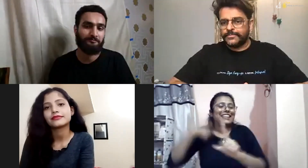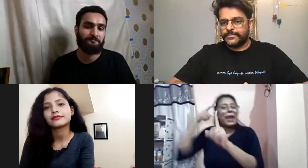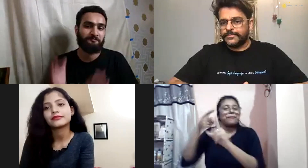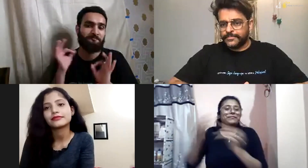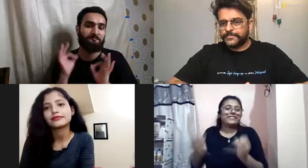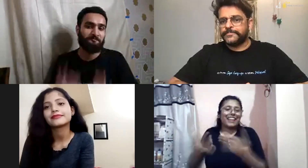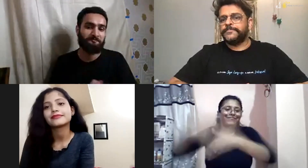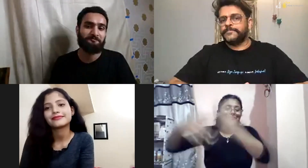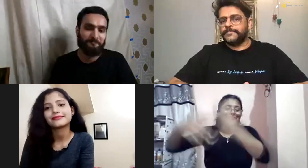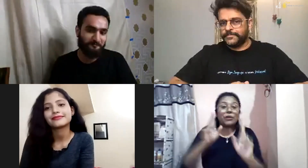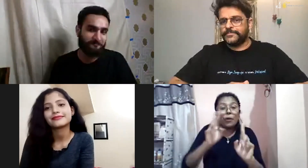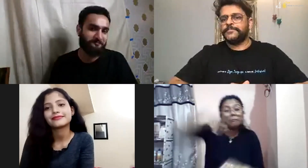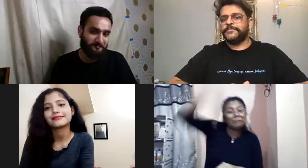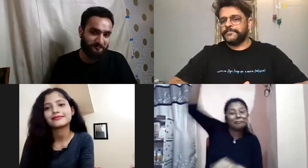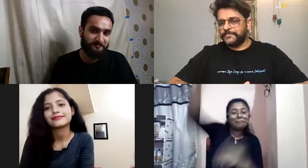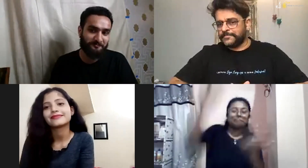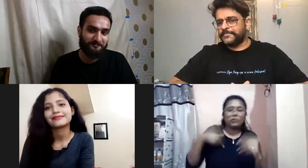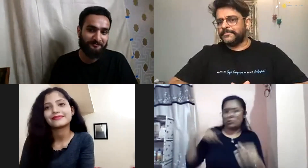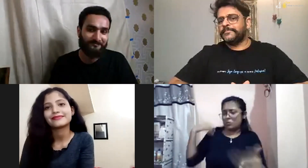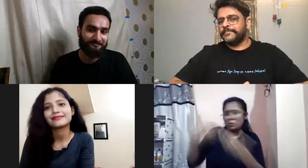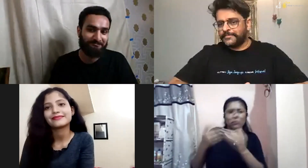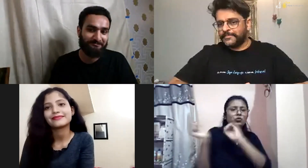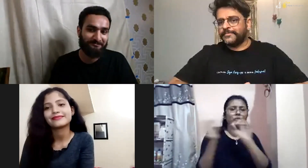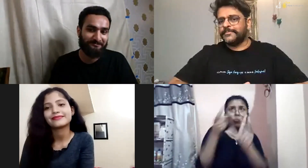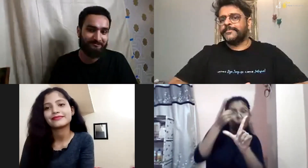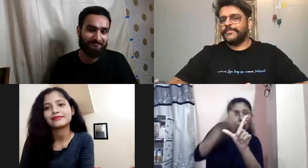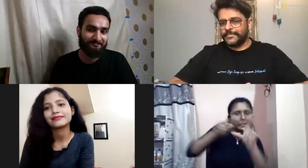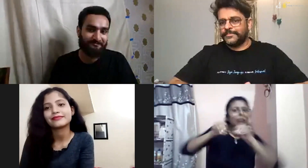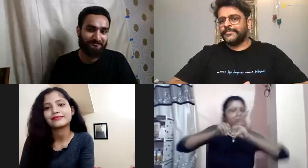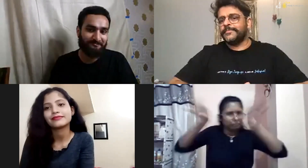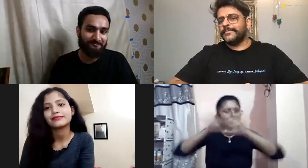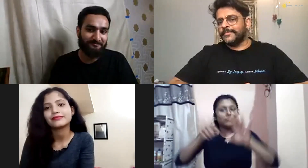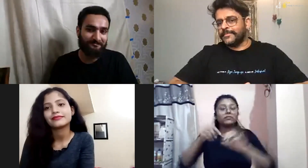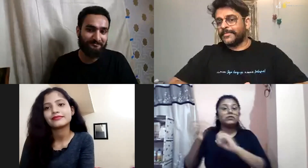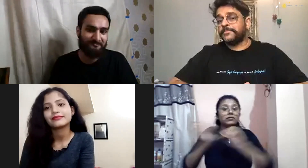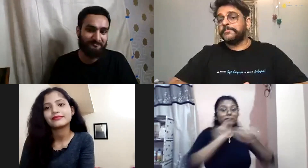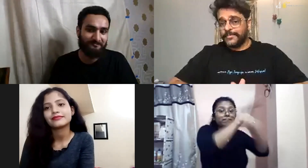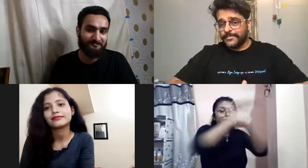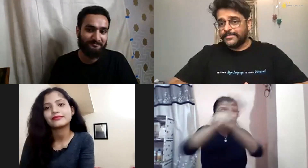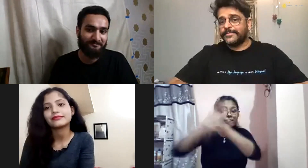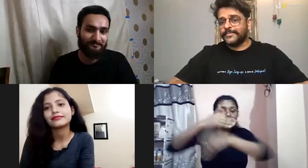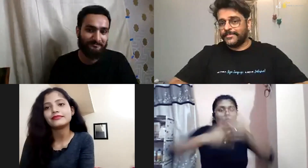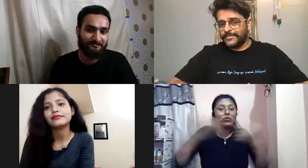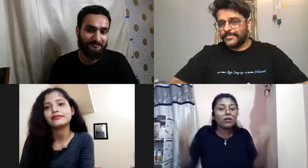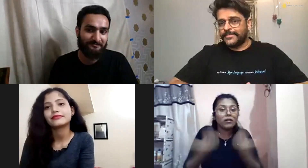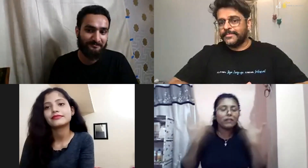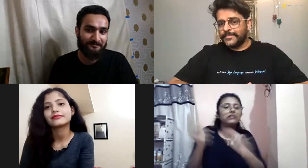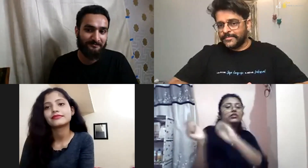the small business, and that's how it become a big one. So it's been 6